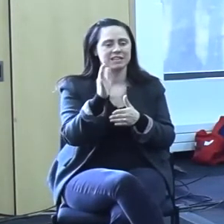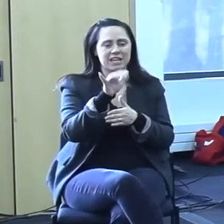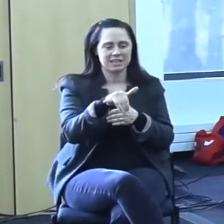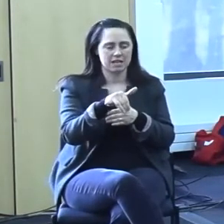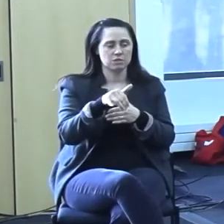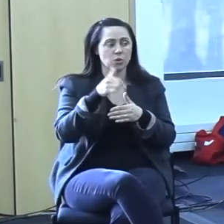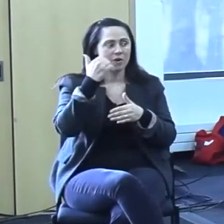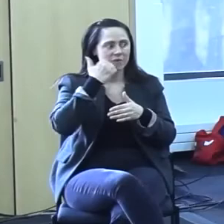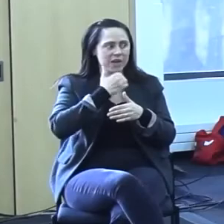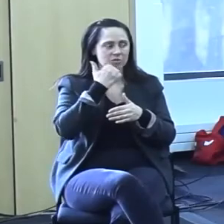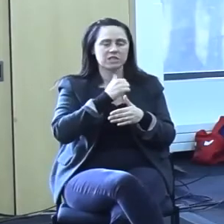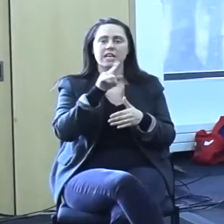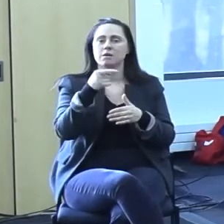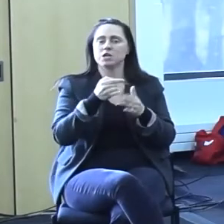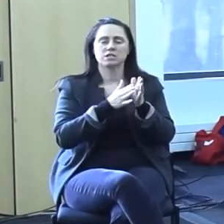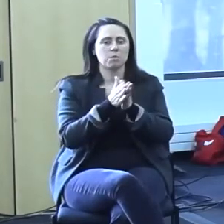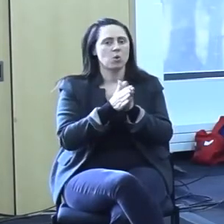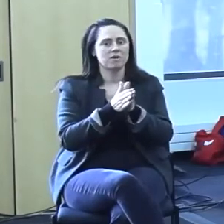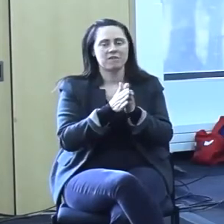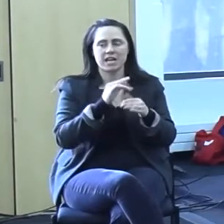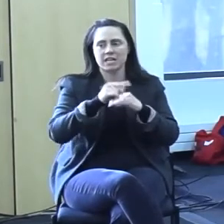So every day, like I'm just